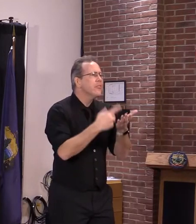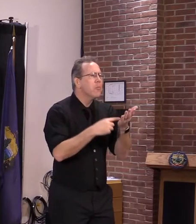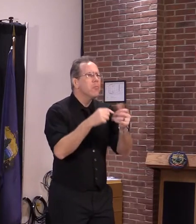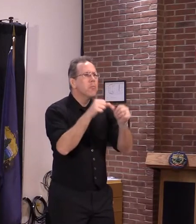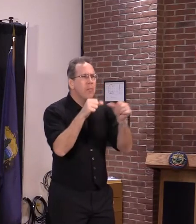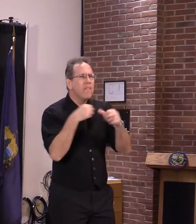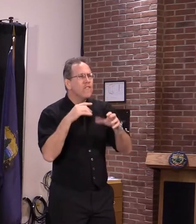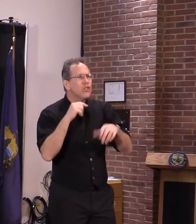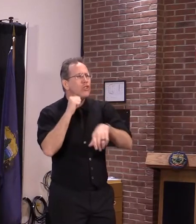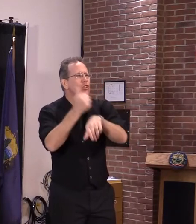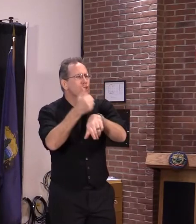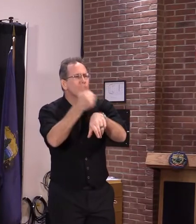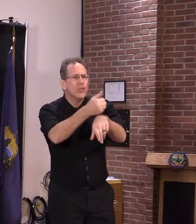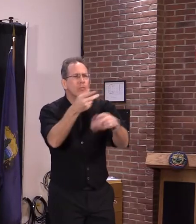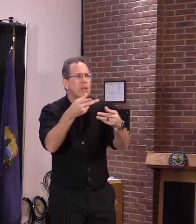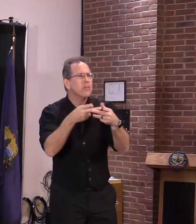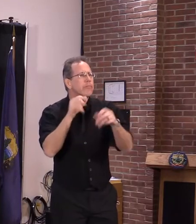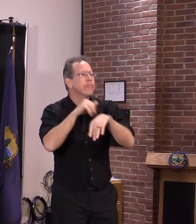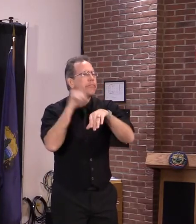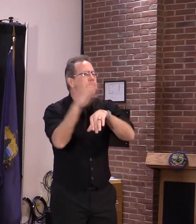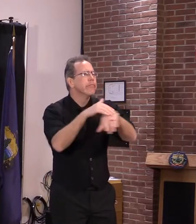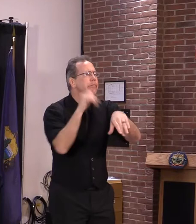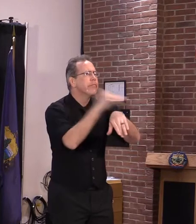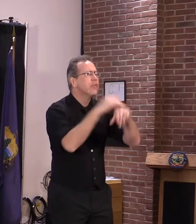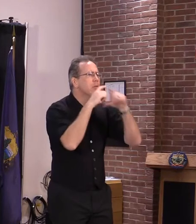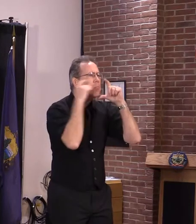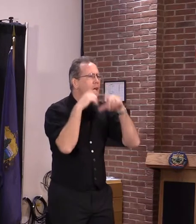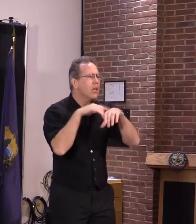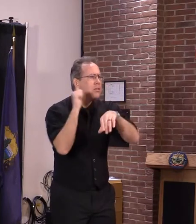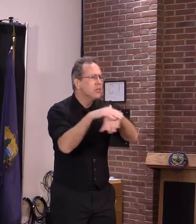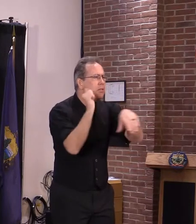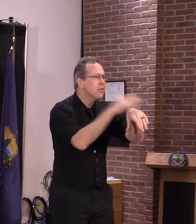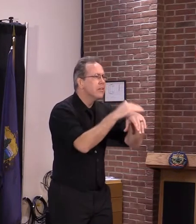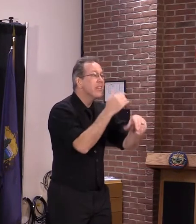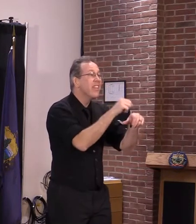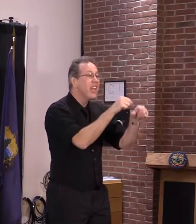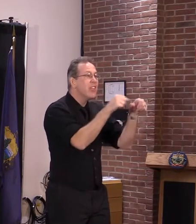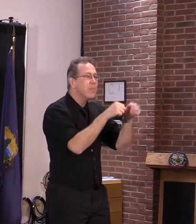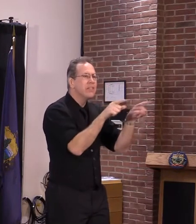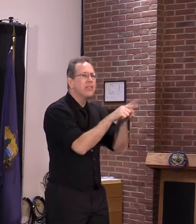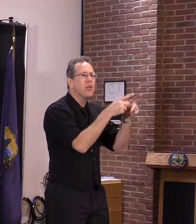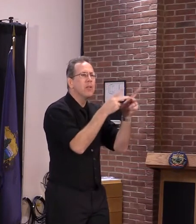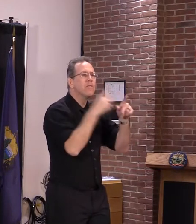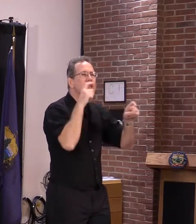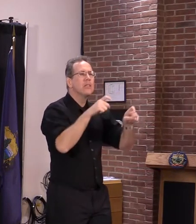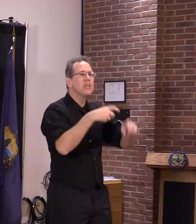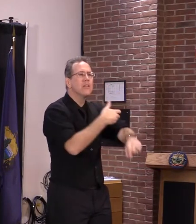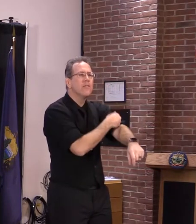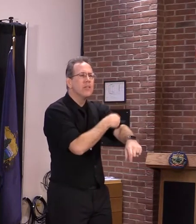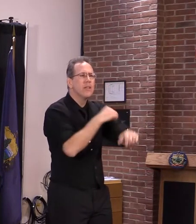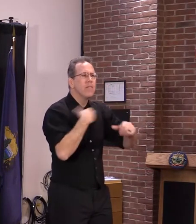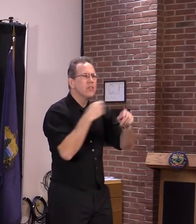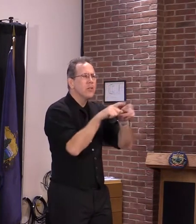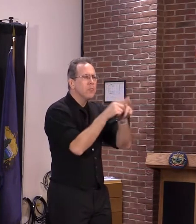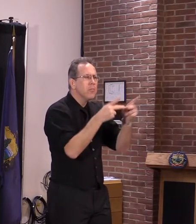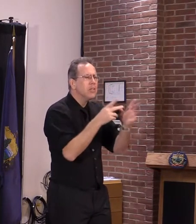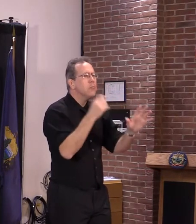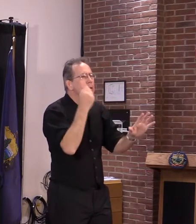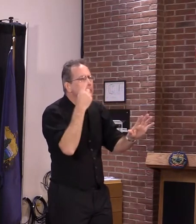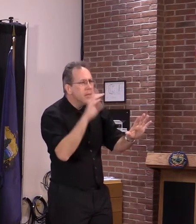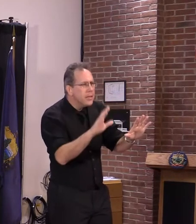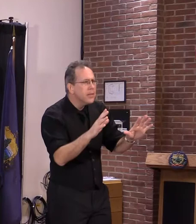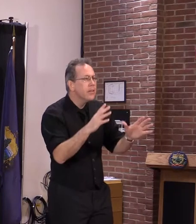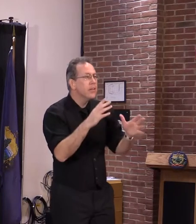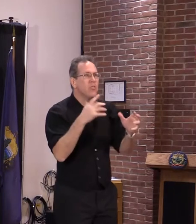to testing and vaccination operations, although I would caution that those we don't want people to